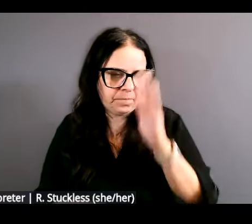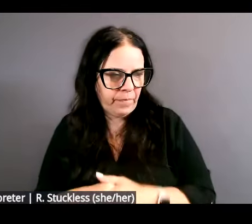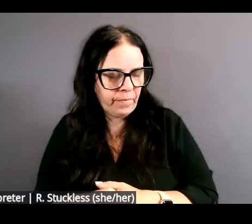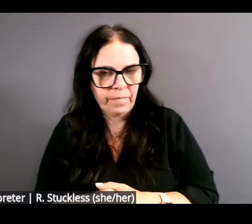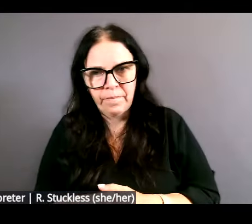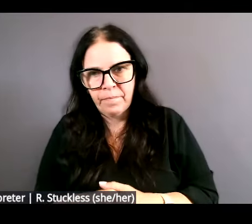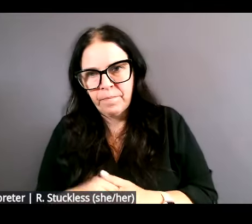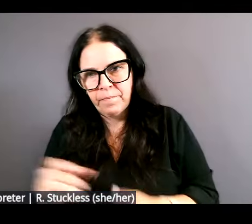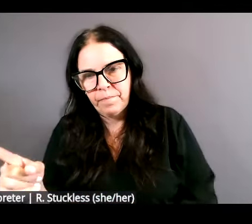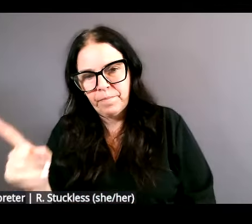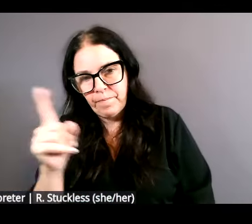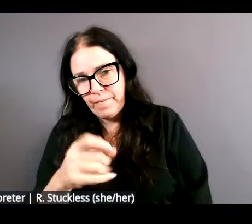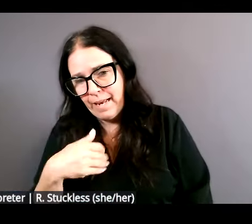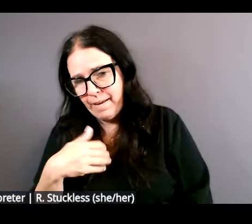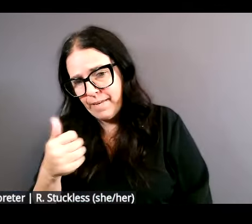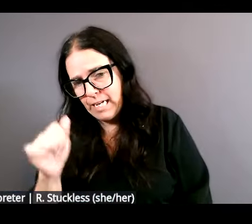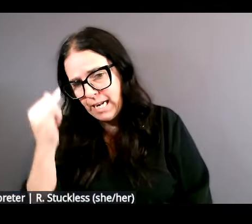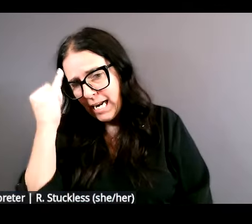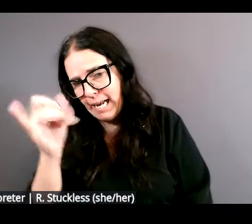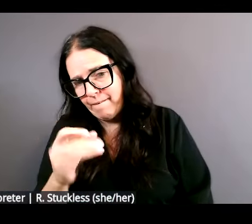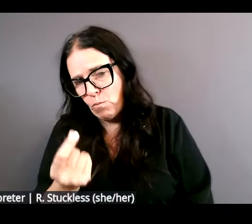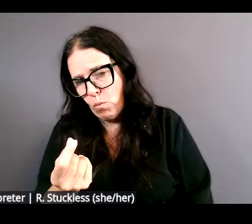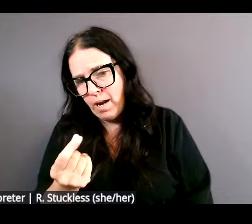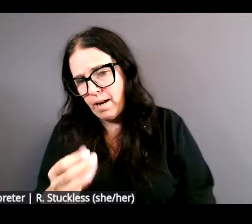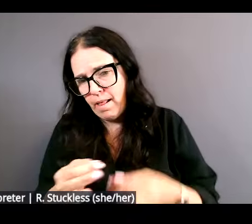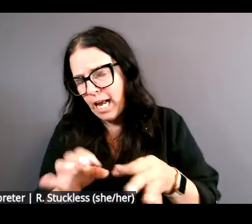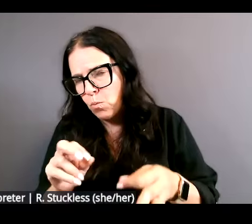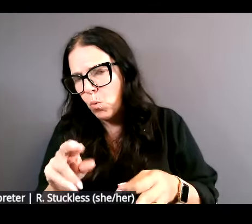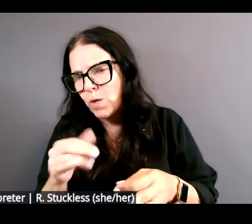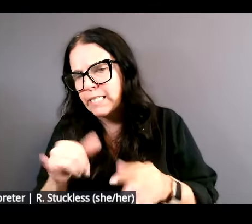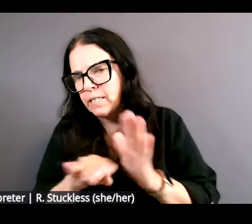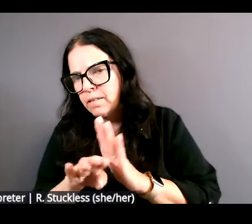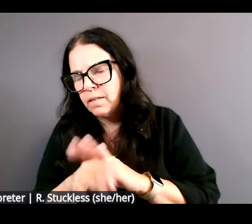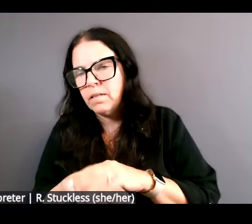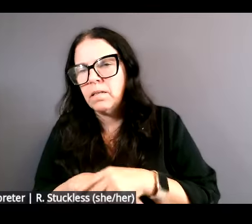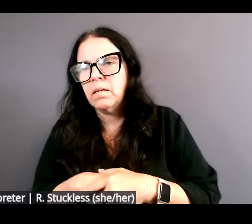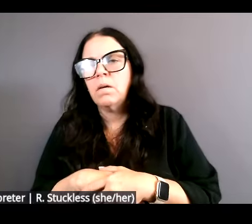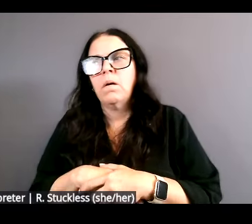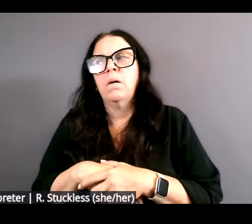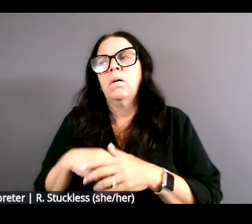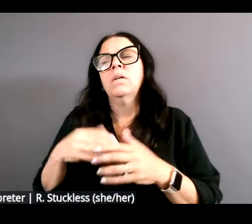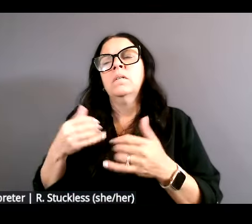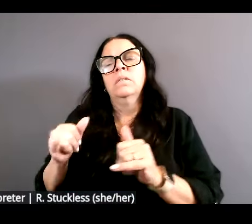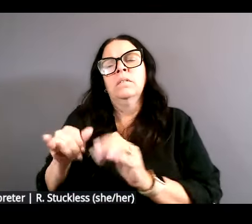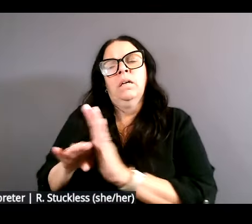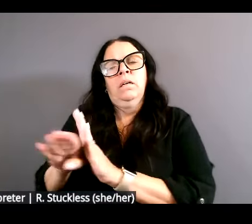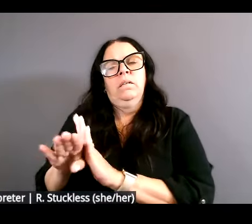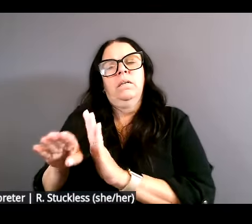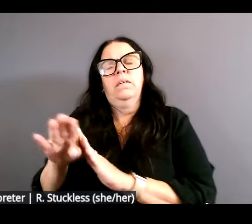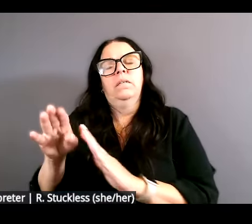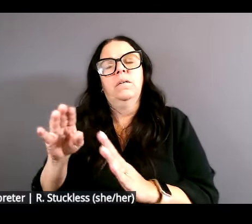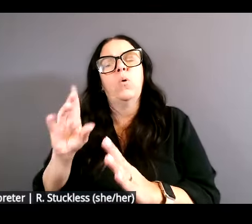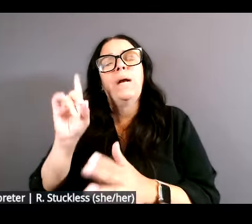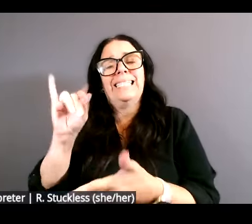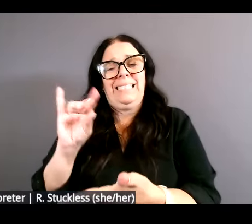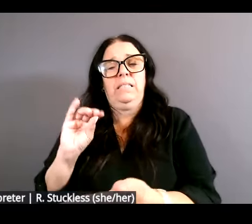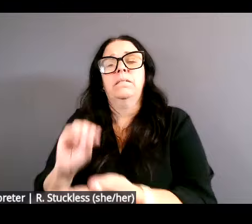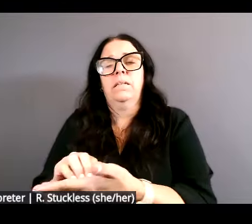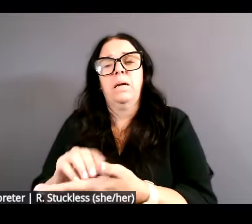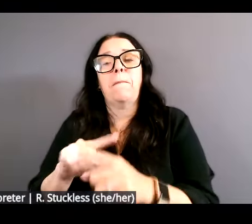idea of what that language is, or is that something you still need to craft? It is something we still need to draft. We had it in there, but like I said, based on Mr.